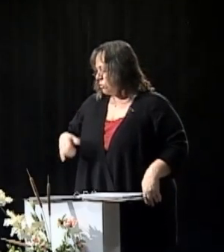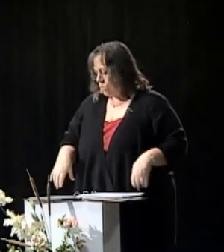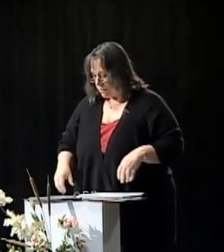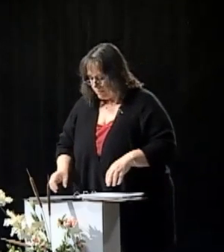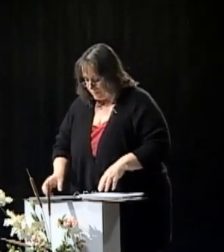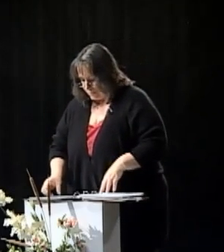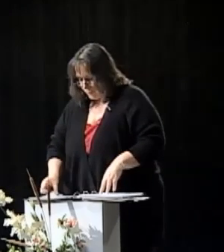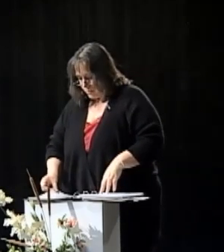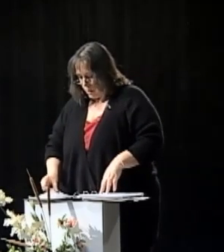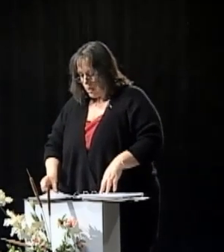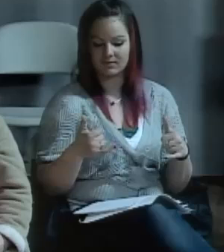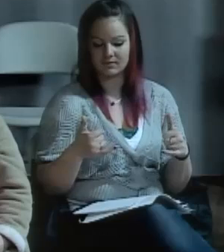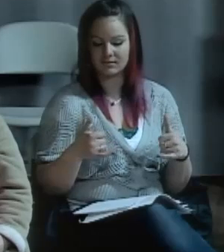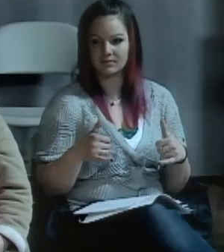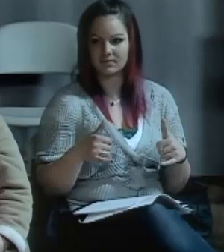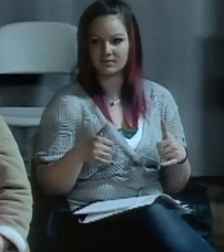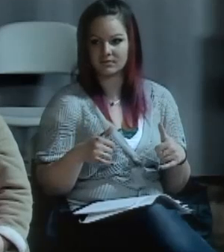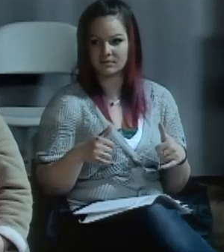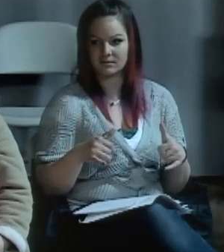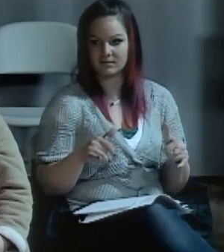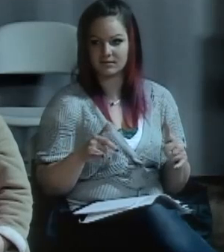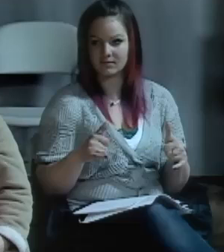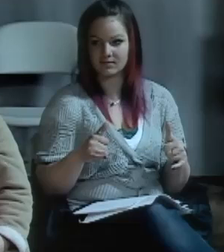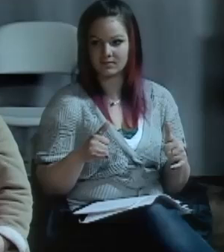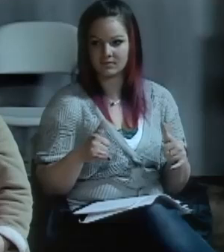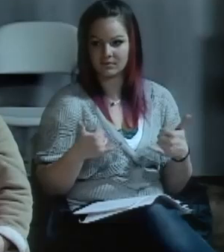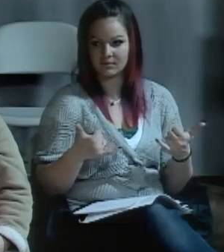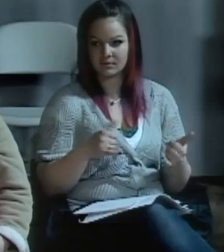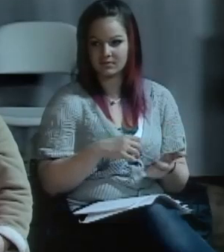1. So if you want to play cards,